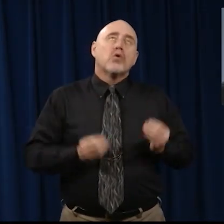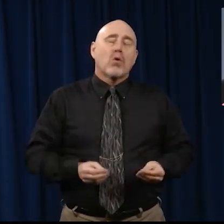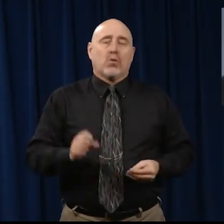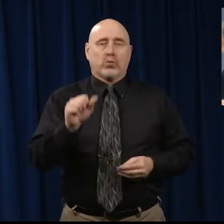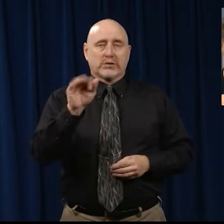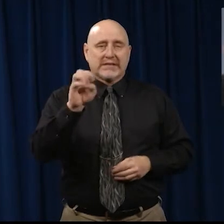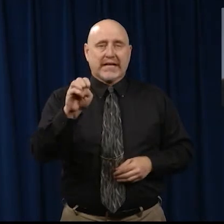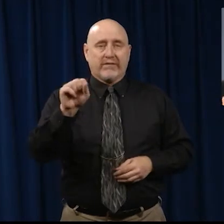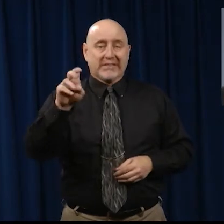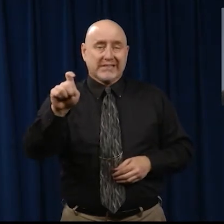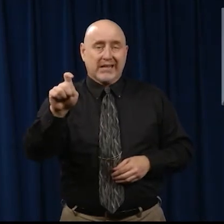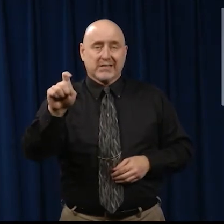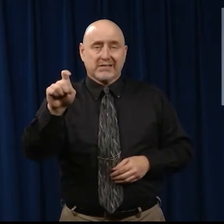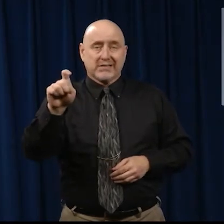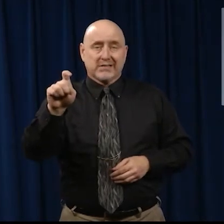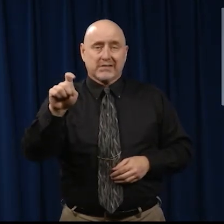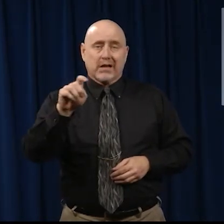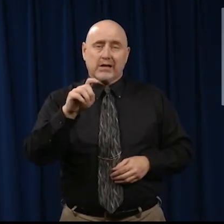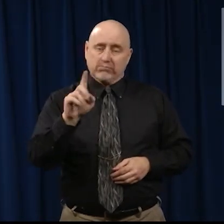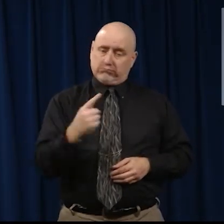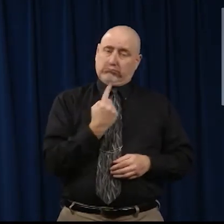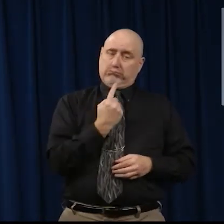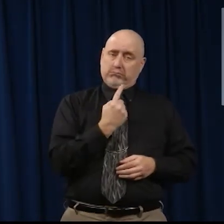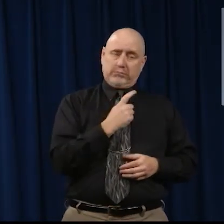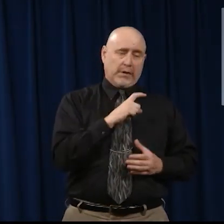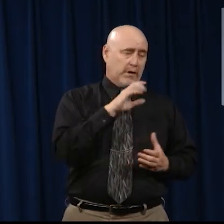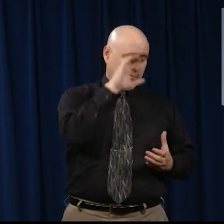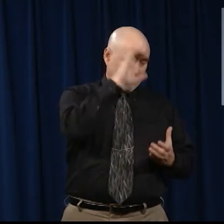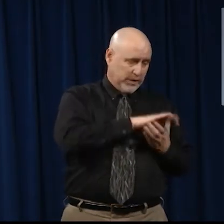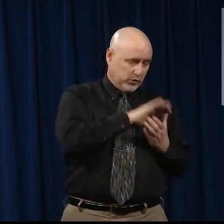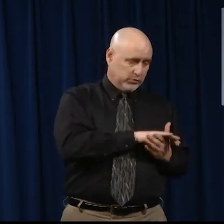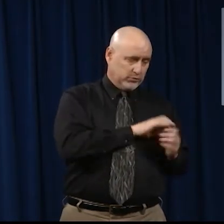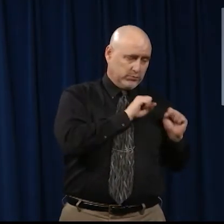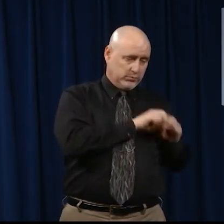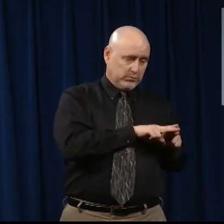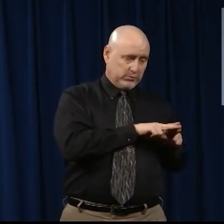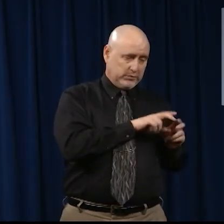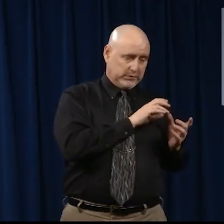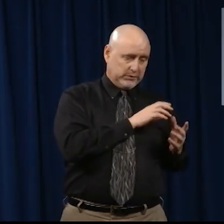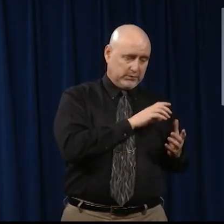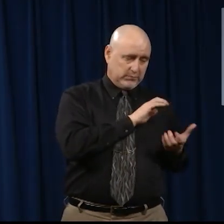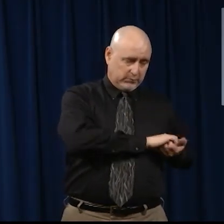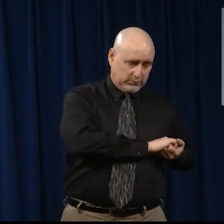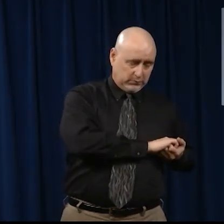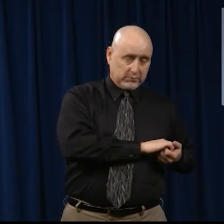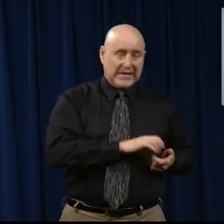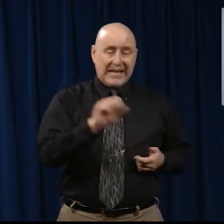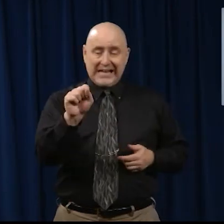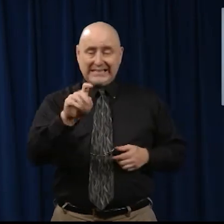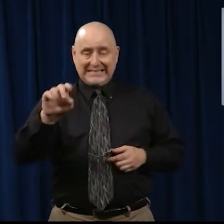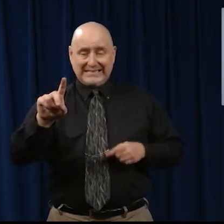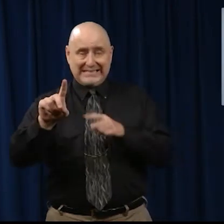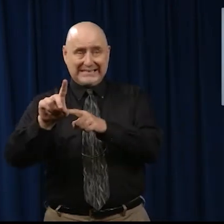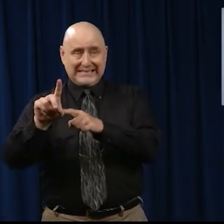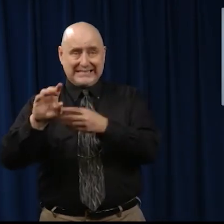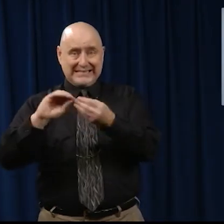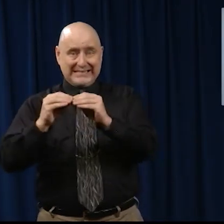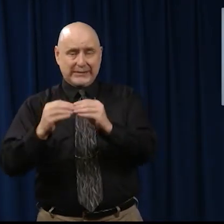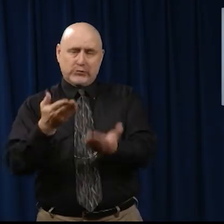no safe sex outside of a marriage relationship, and the sexually transmitted diseases, those